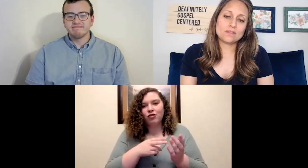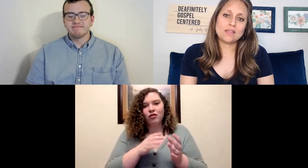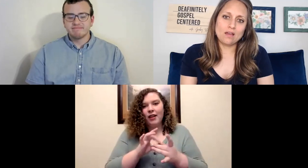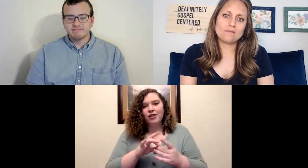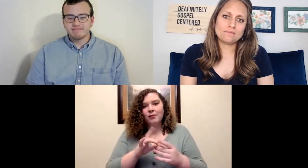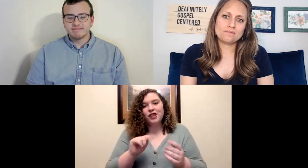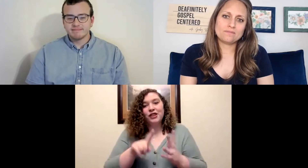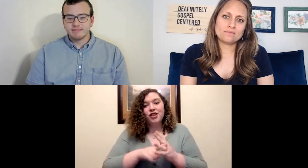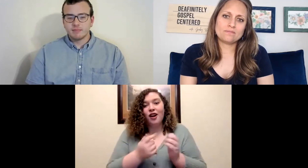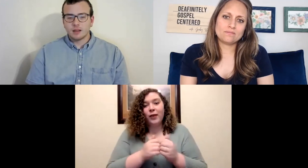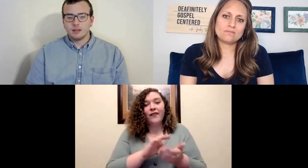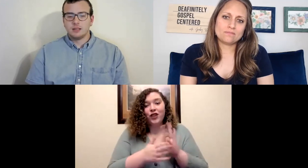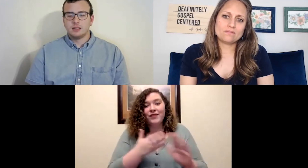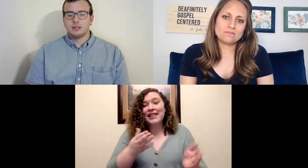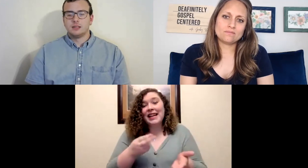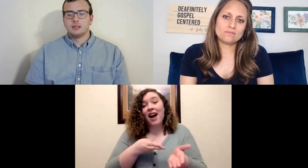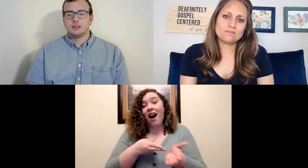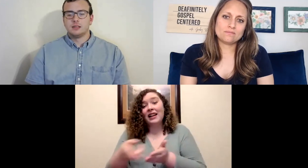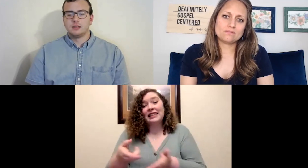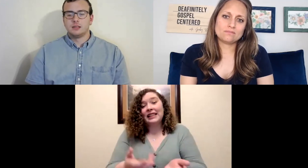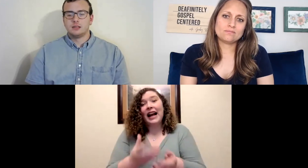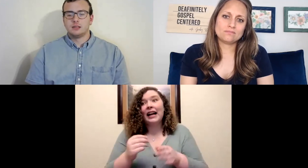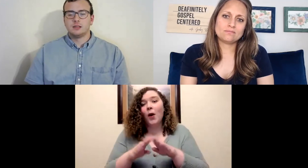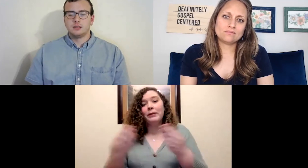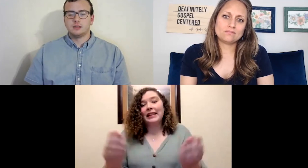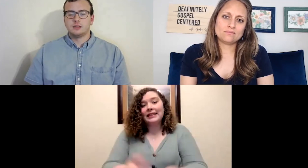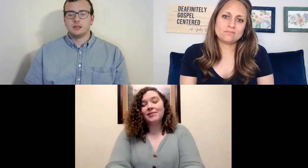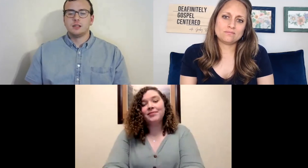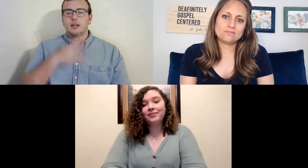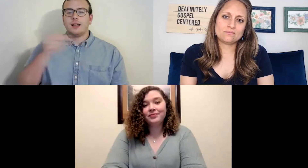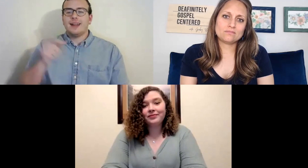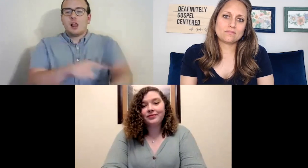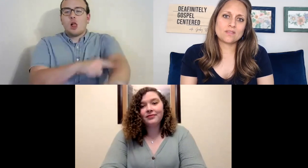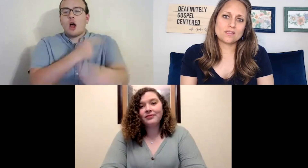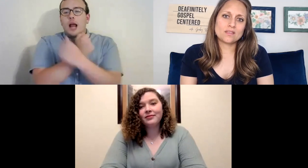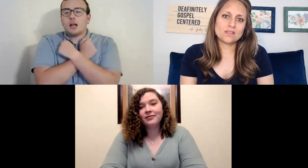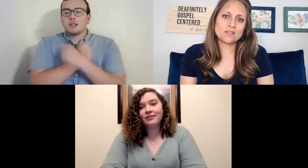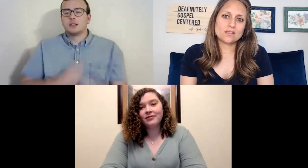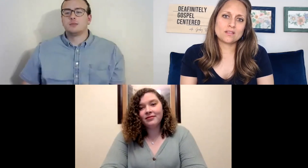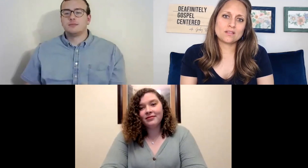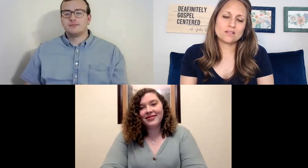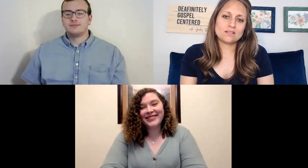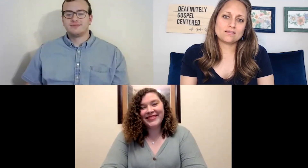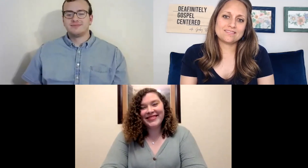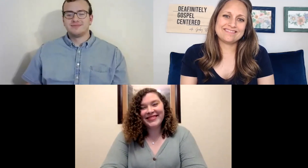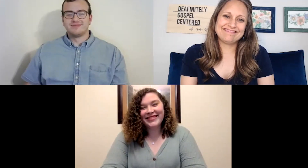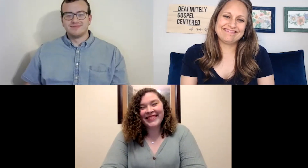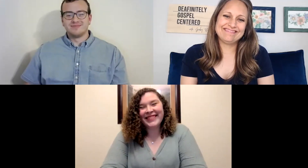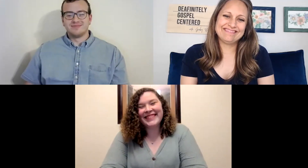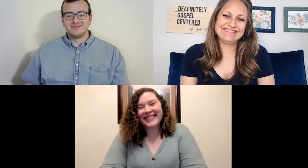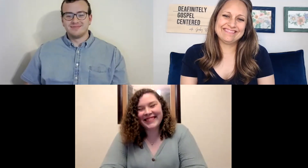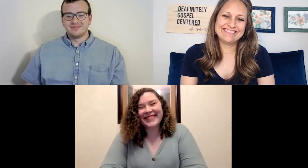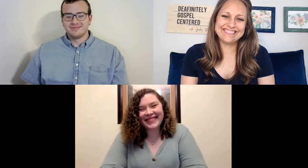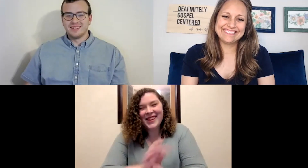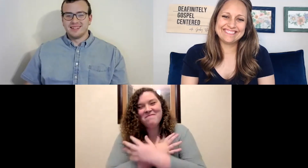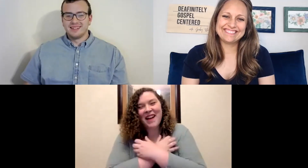will see a significant difference in your relationship with your sibling, starting with forgiveness. And honestly, it takes openness. It's constantly there. Be